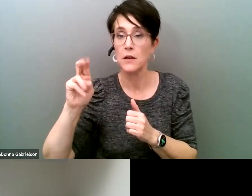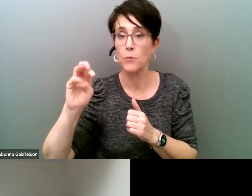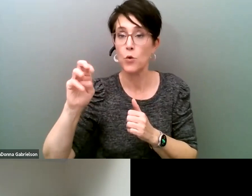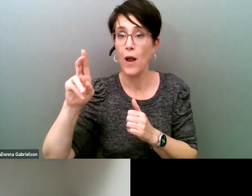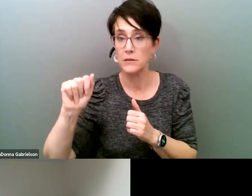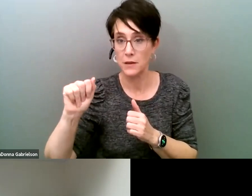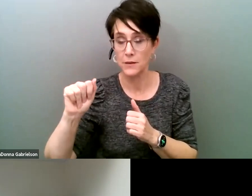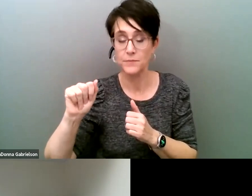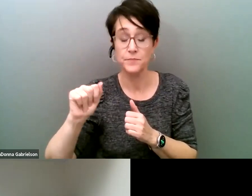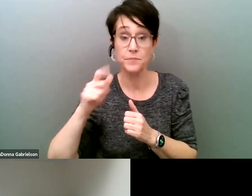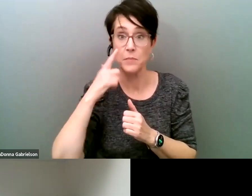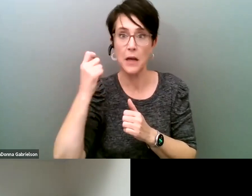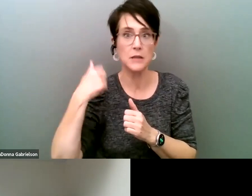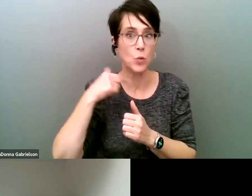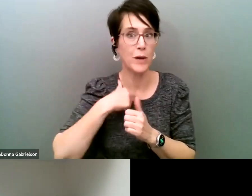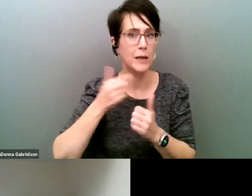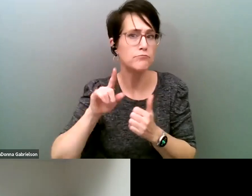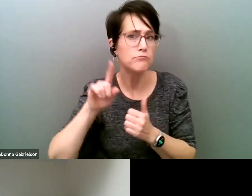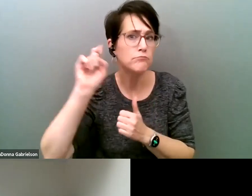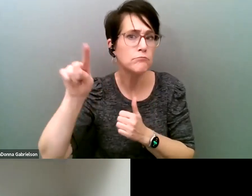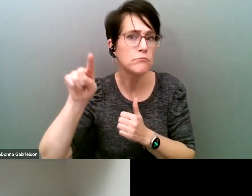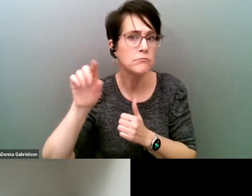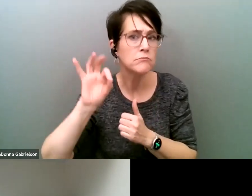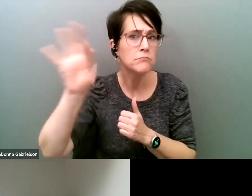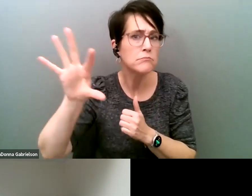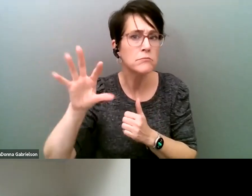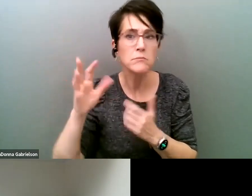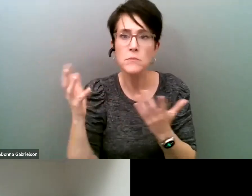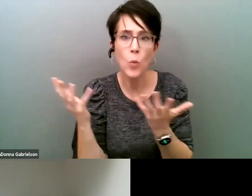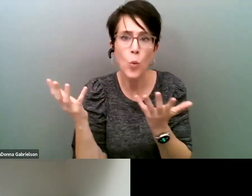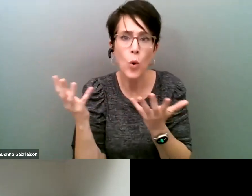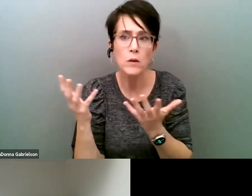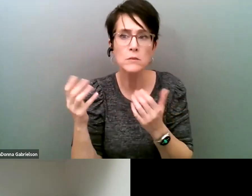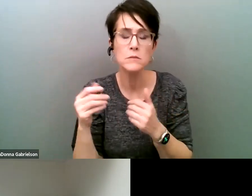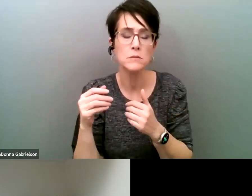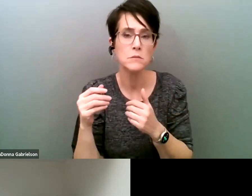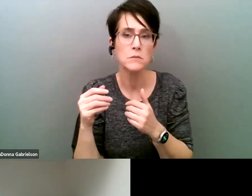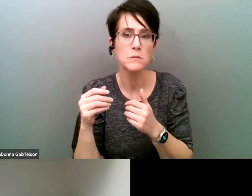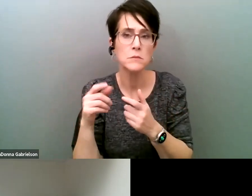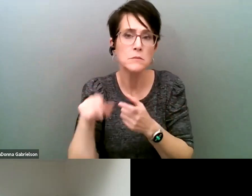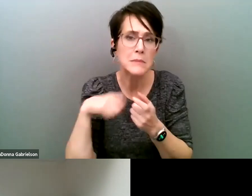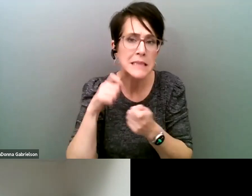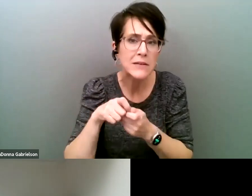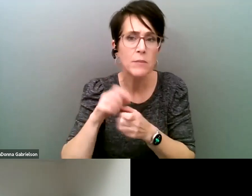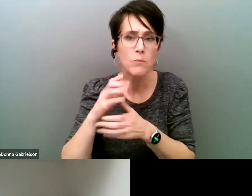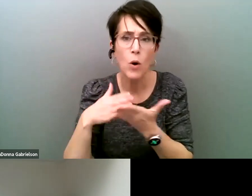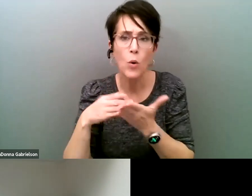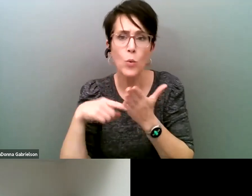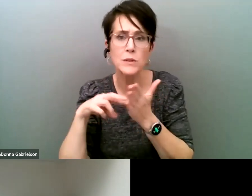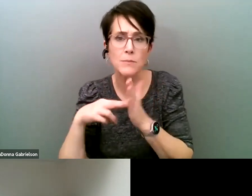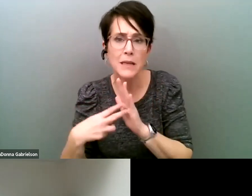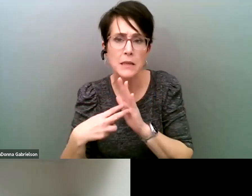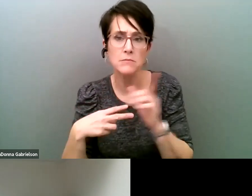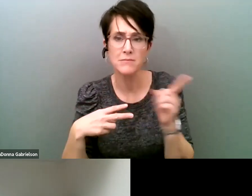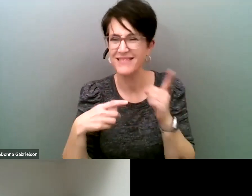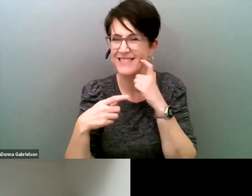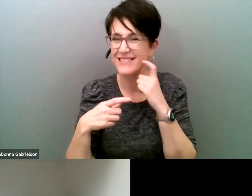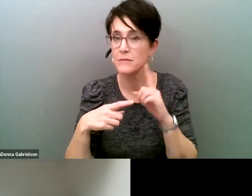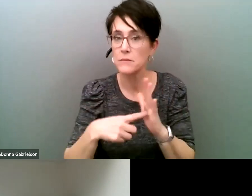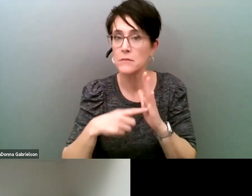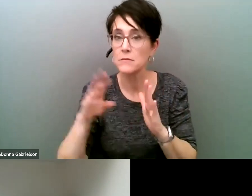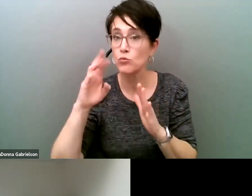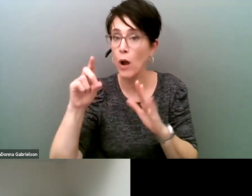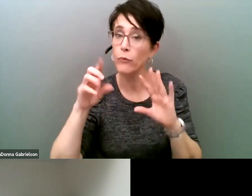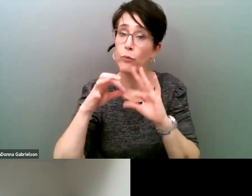we've, proposed some questions about what, certain pieces that Brad has talked about, and